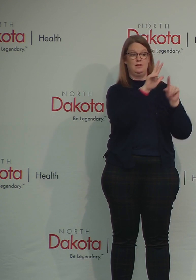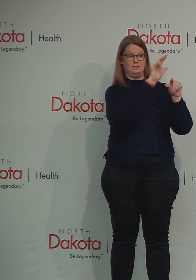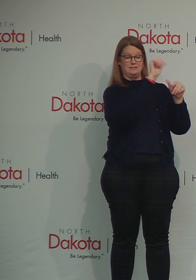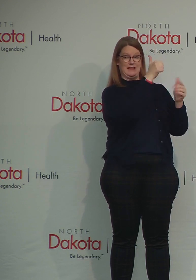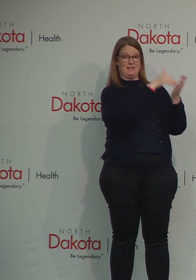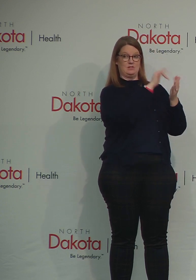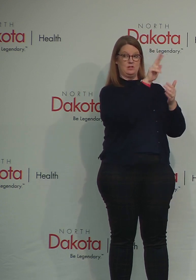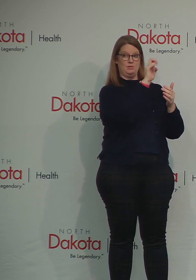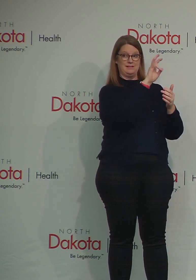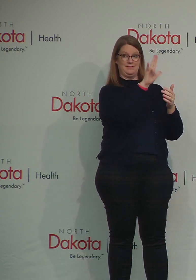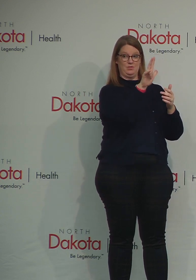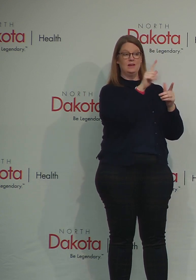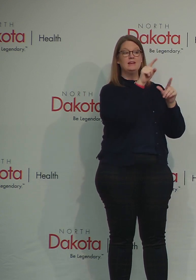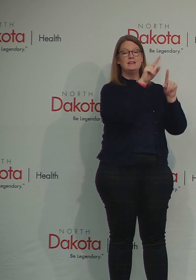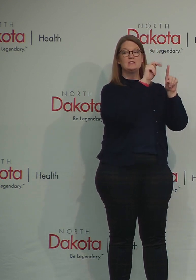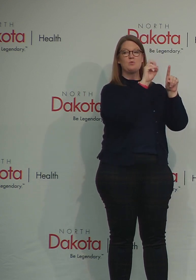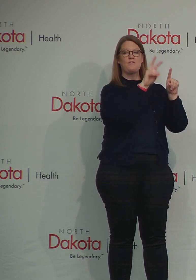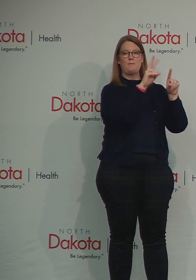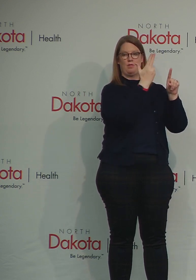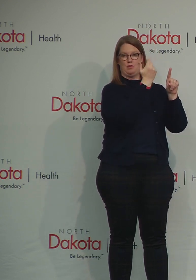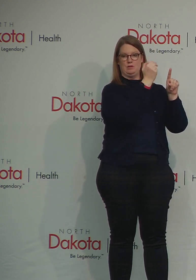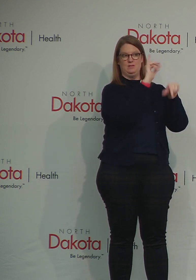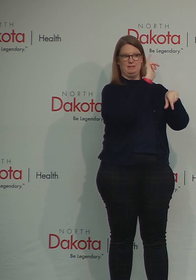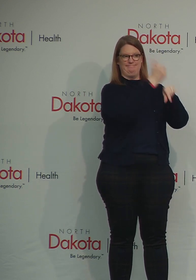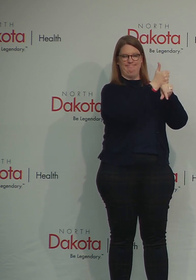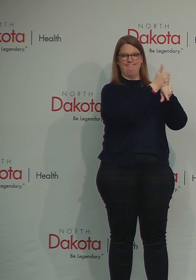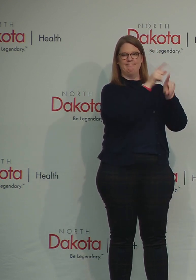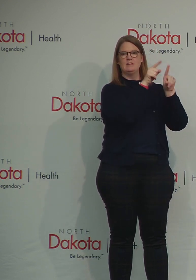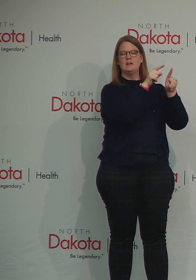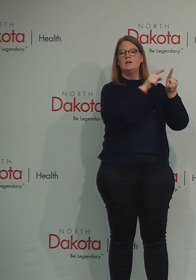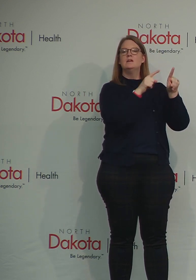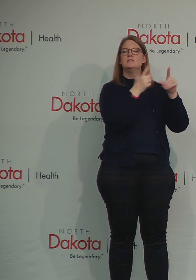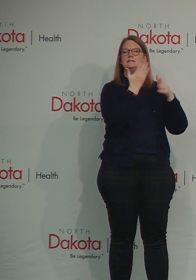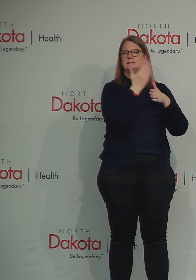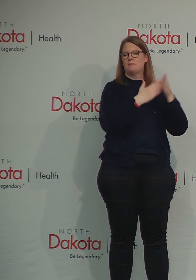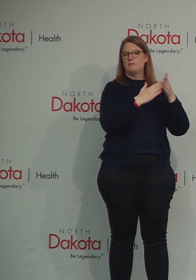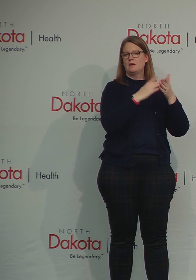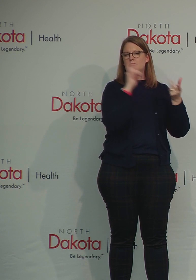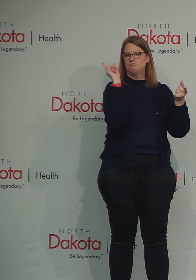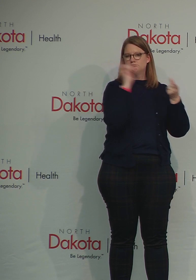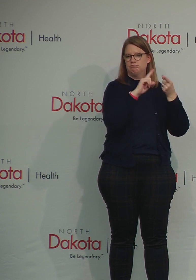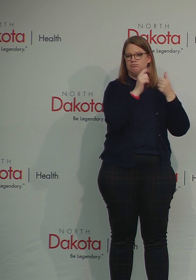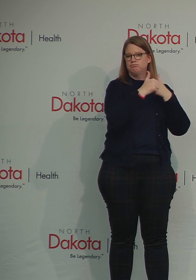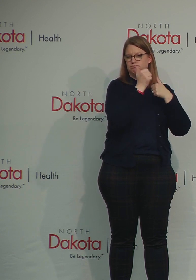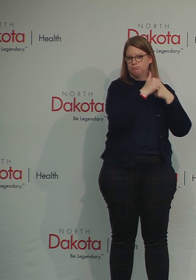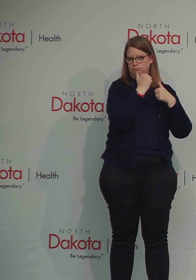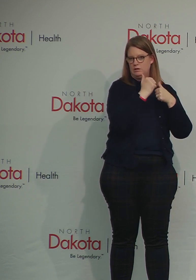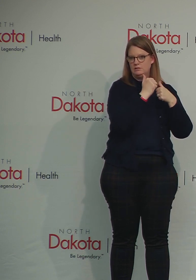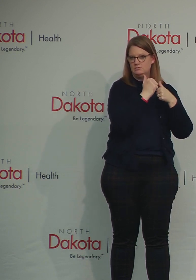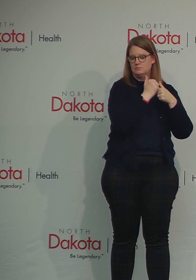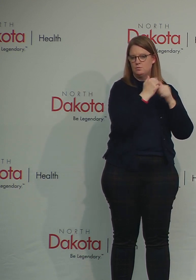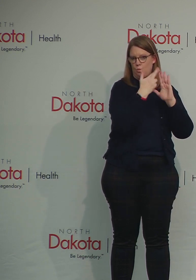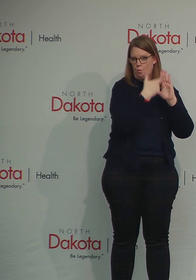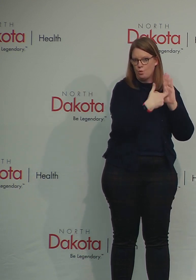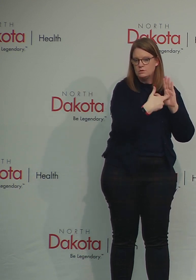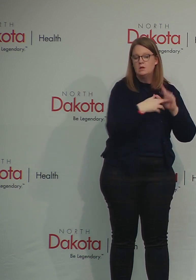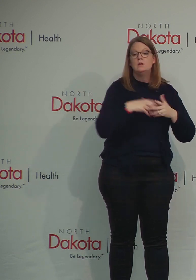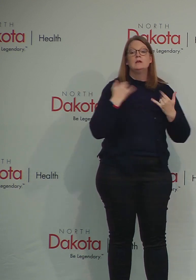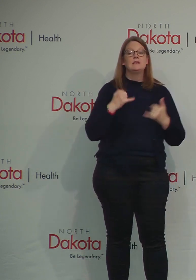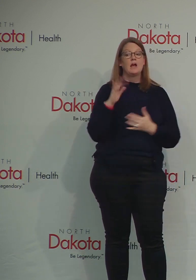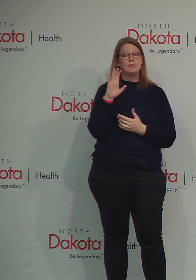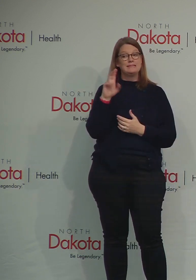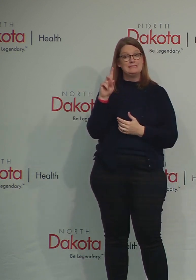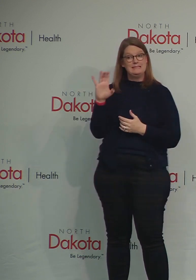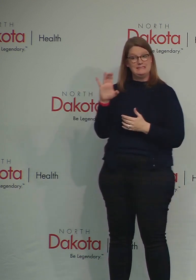November 13 when we put in some of the mitigation measures. And according to the